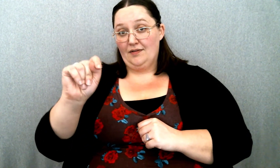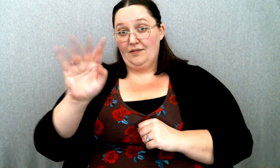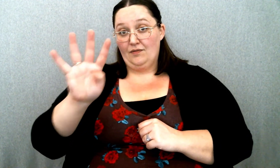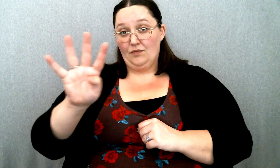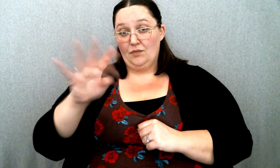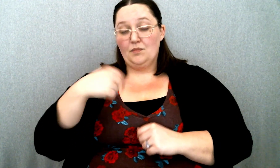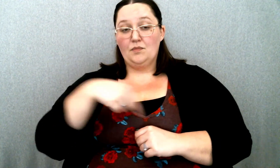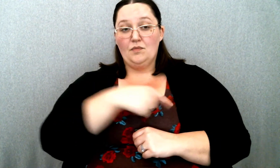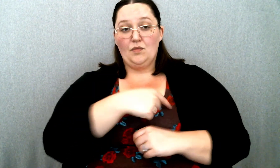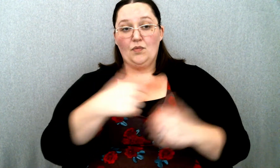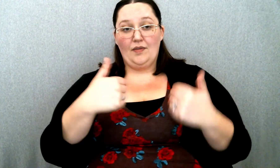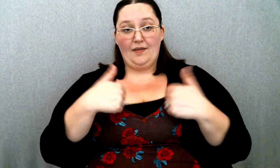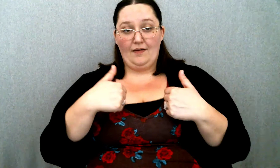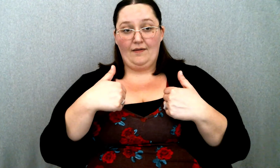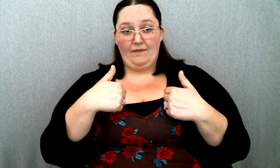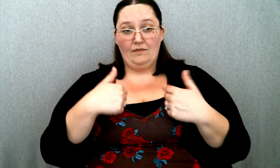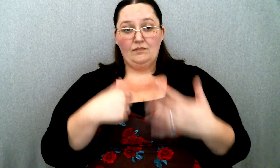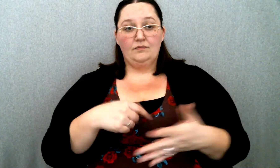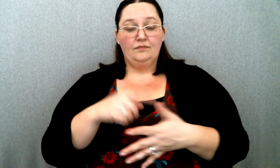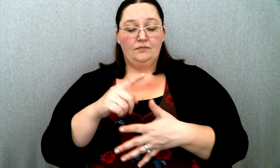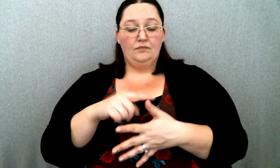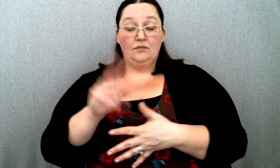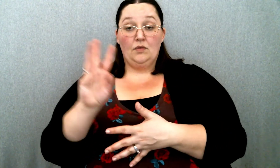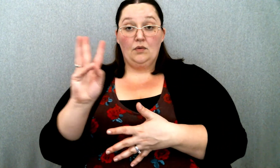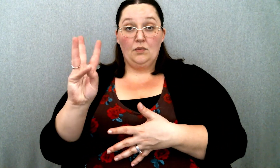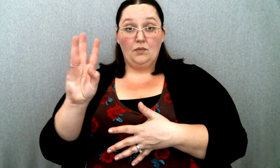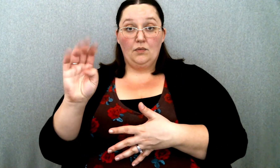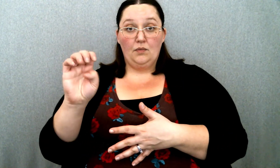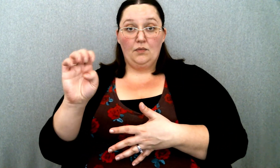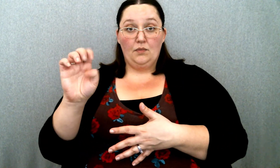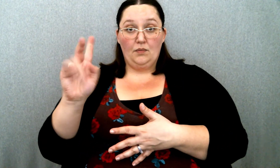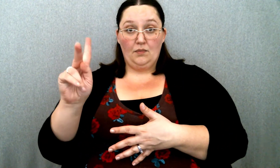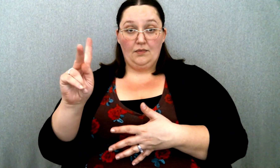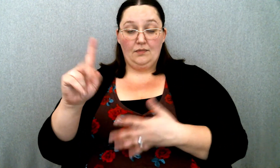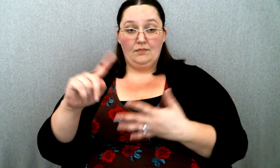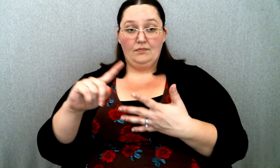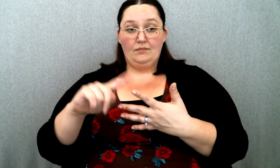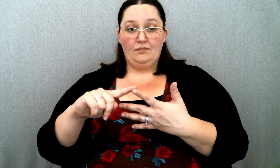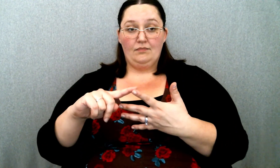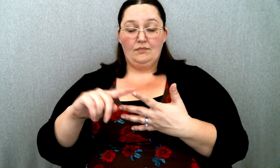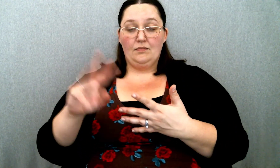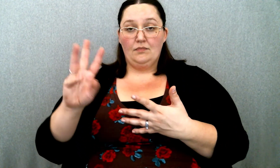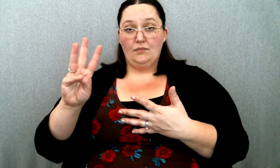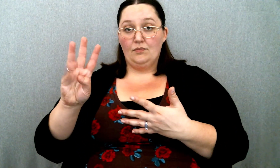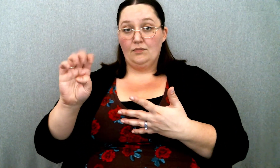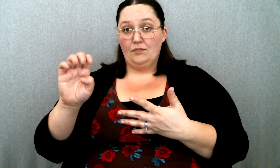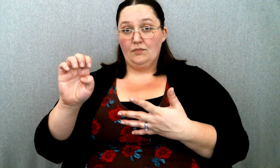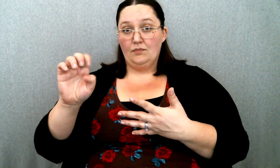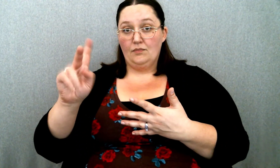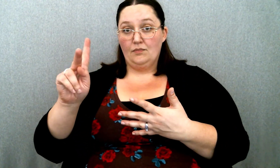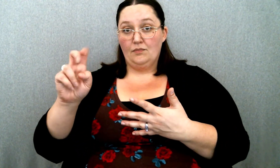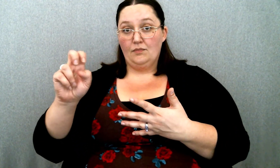In Unit 4, we are going to be learning the signs week, weekend,